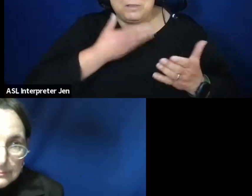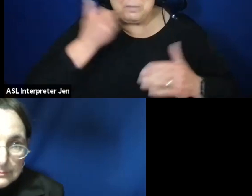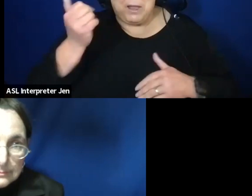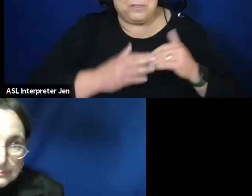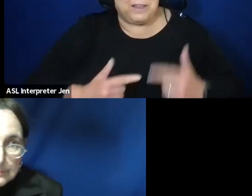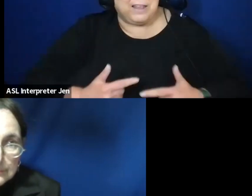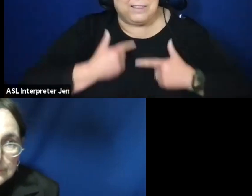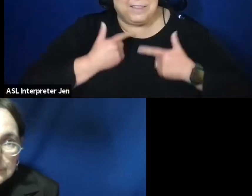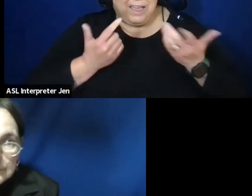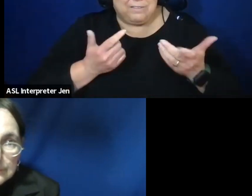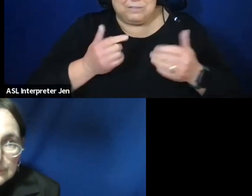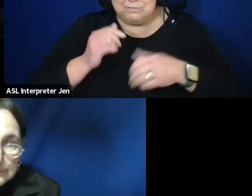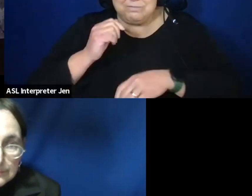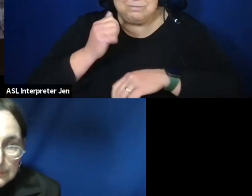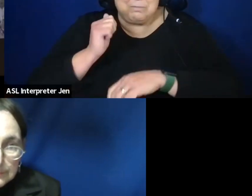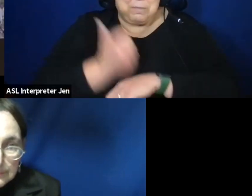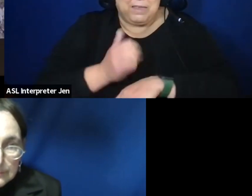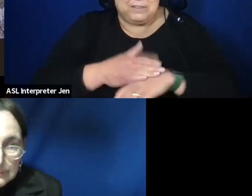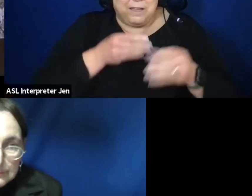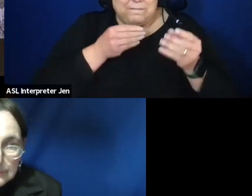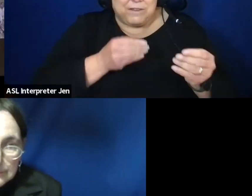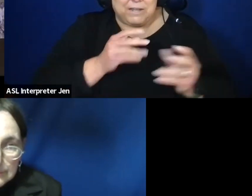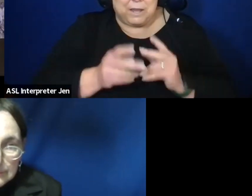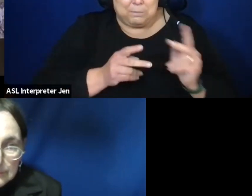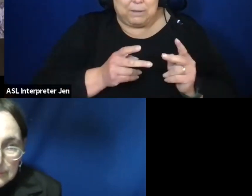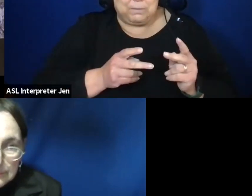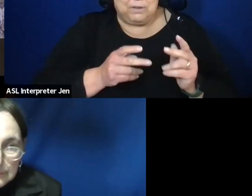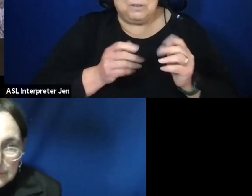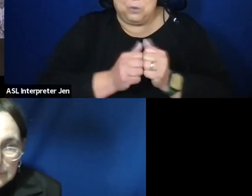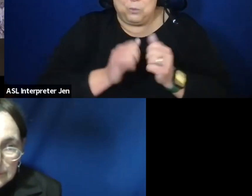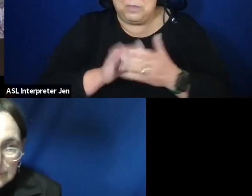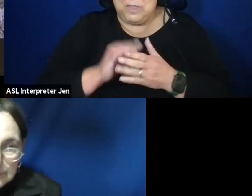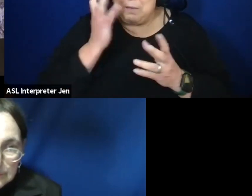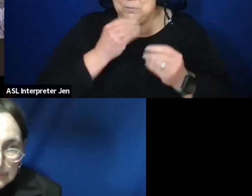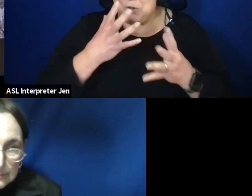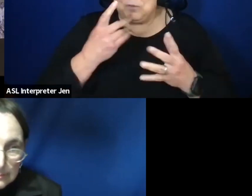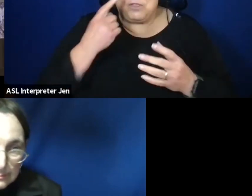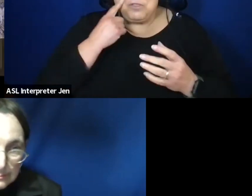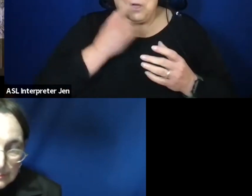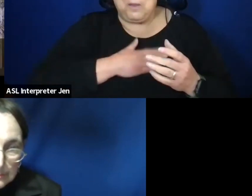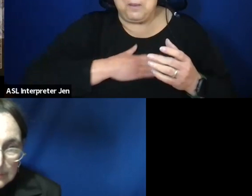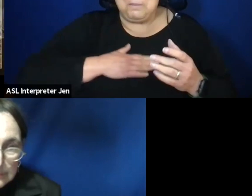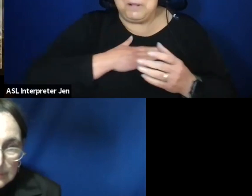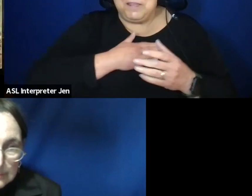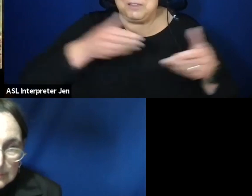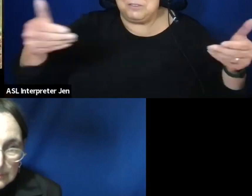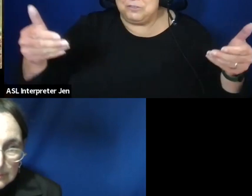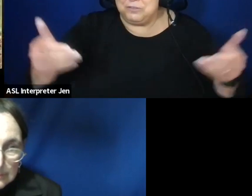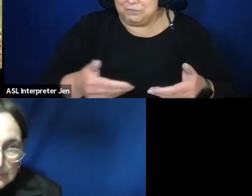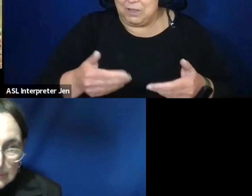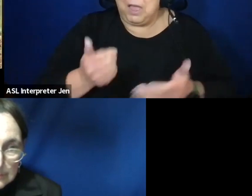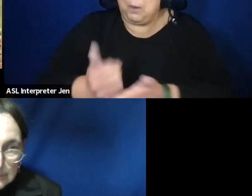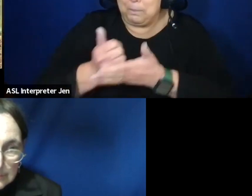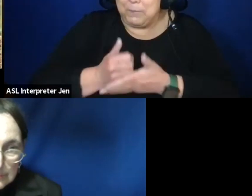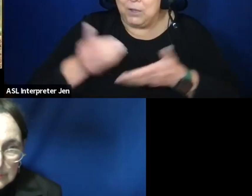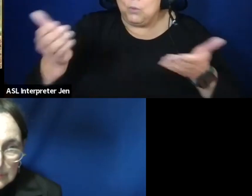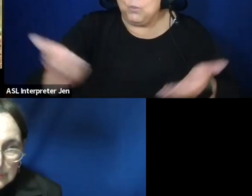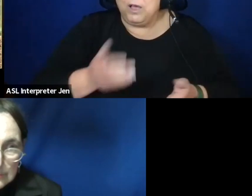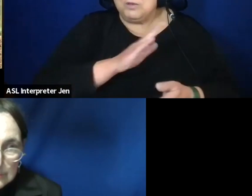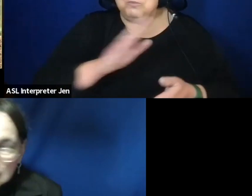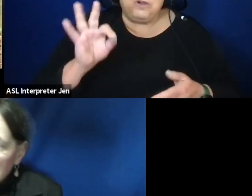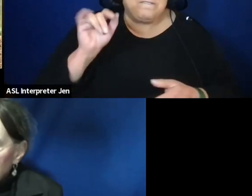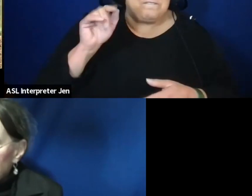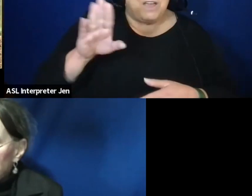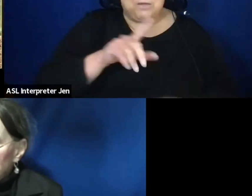based on feeding people?" So with that beautiful thought, please join me in welcoming your